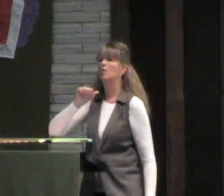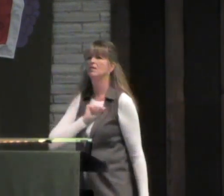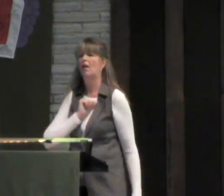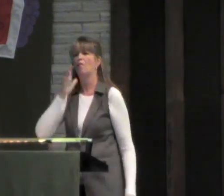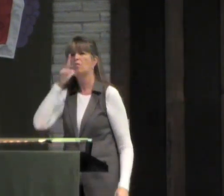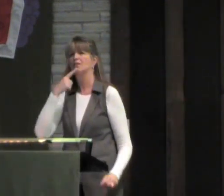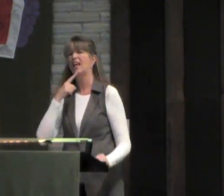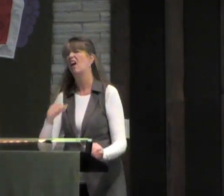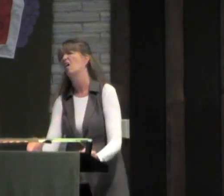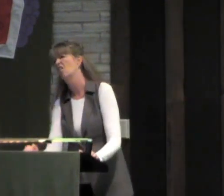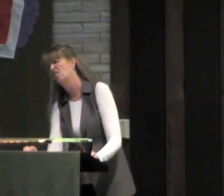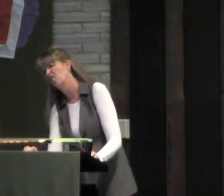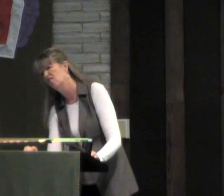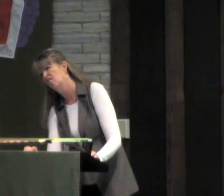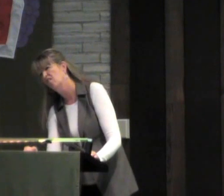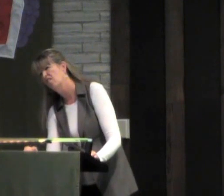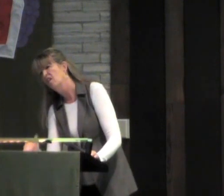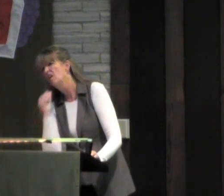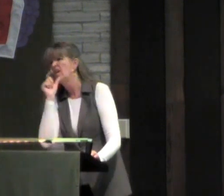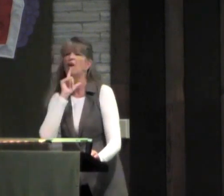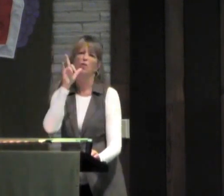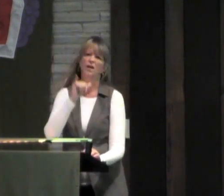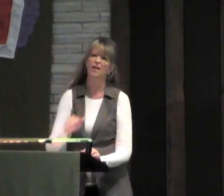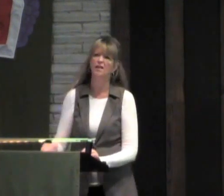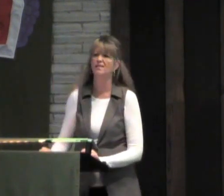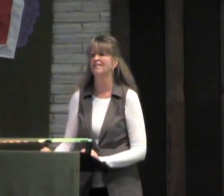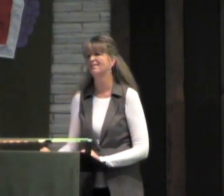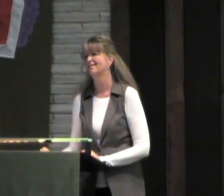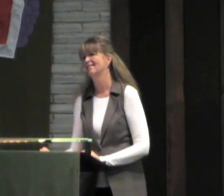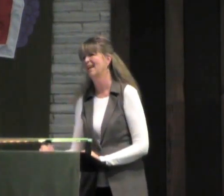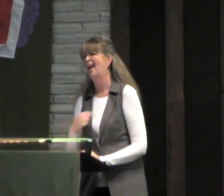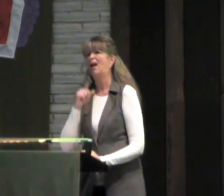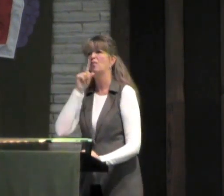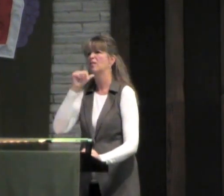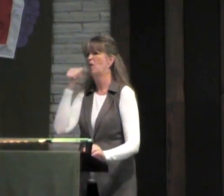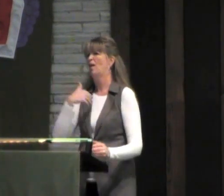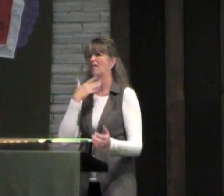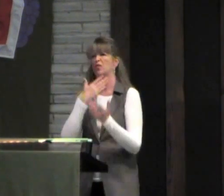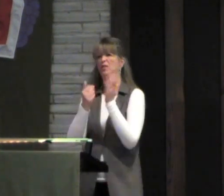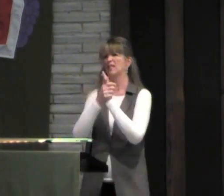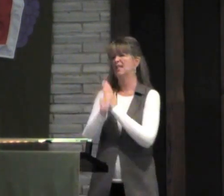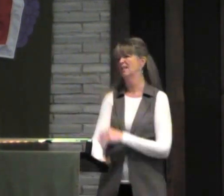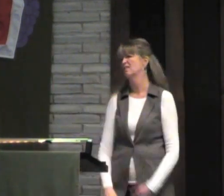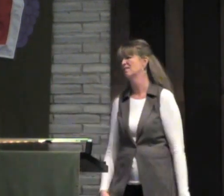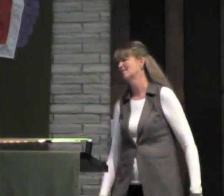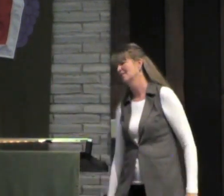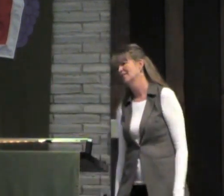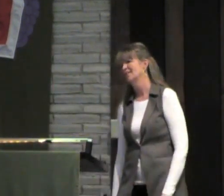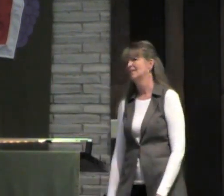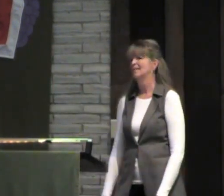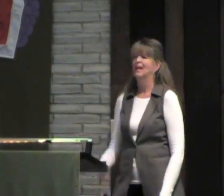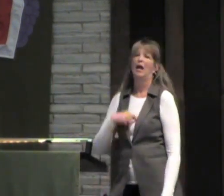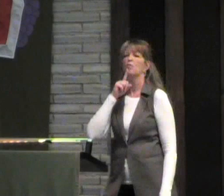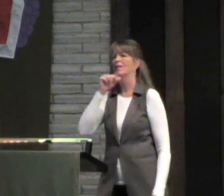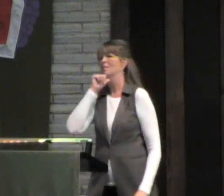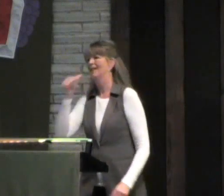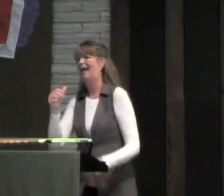remind you. Your old self is going to say, "Not really. I really don't have good skills.